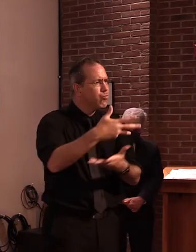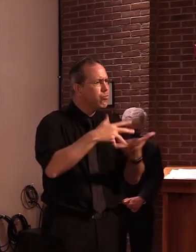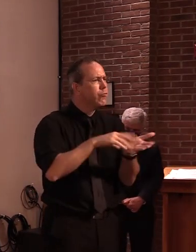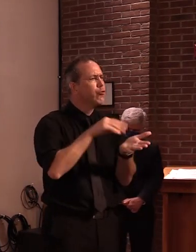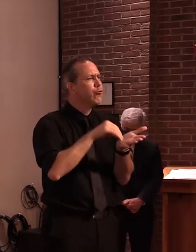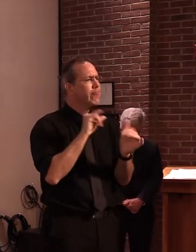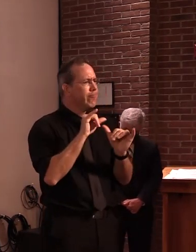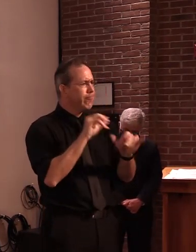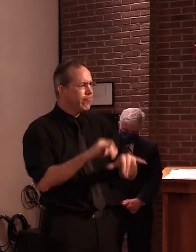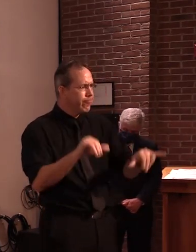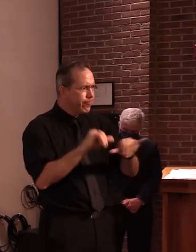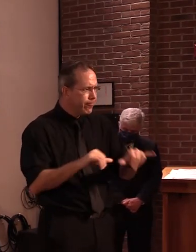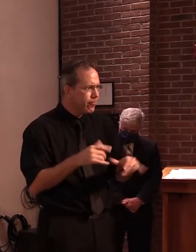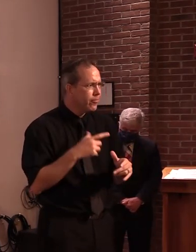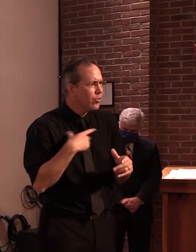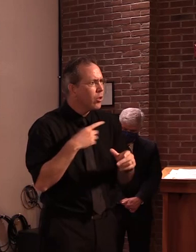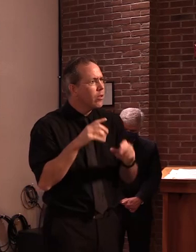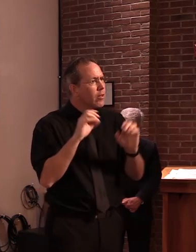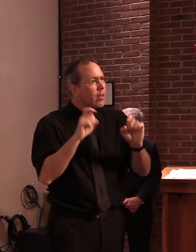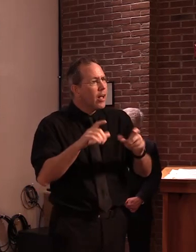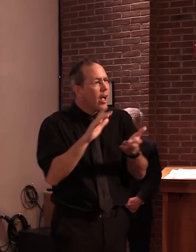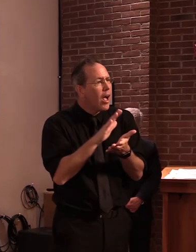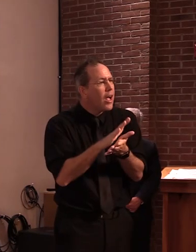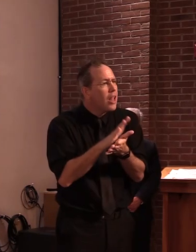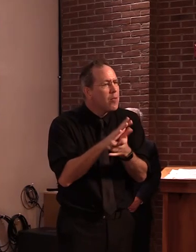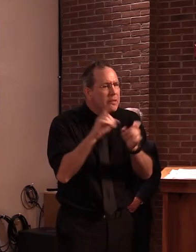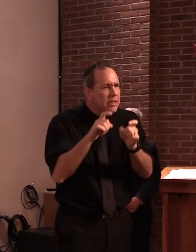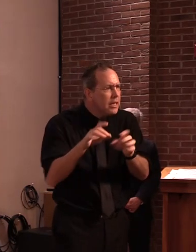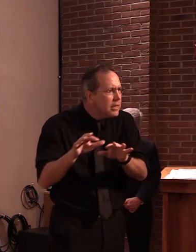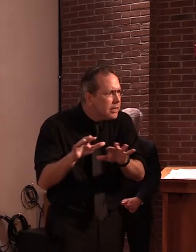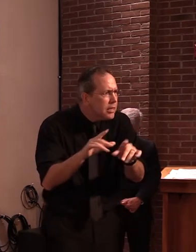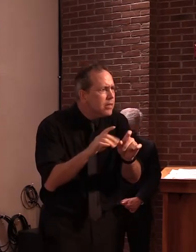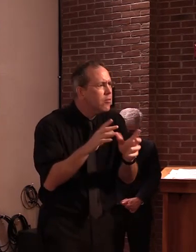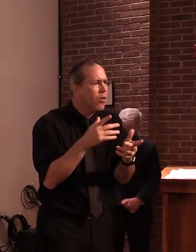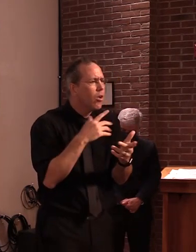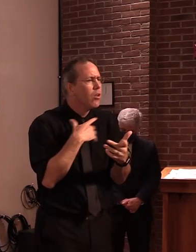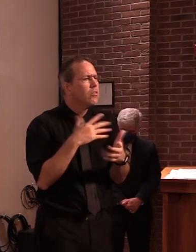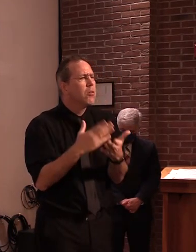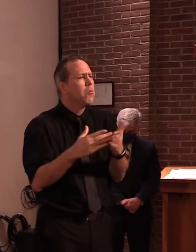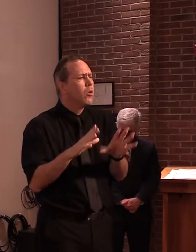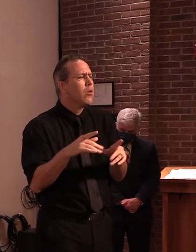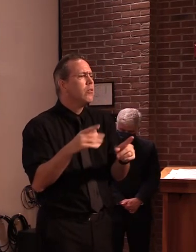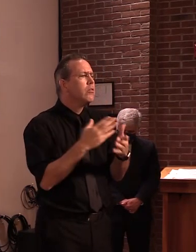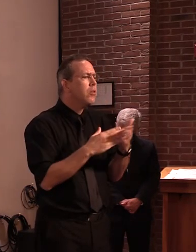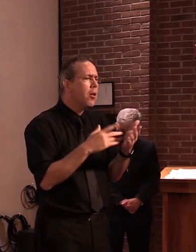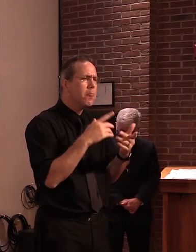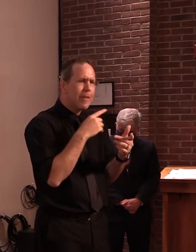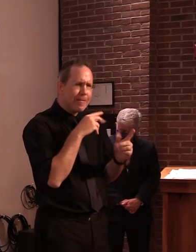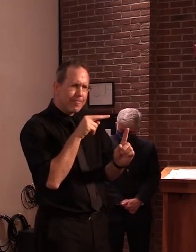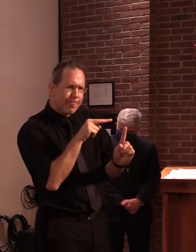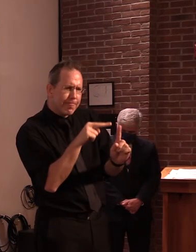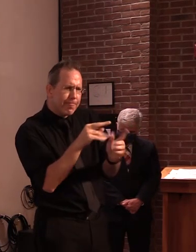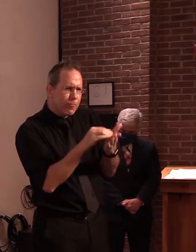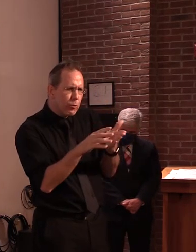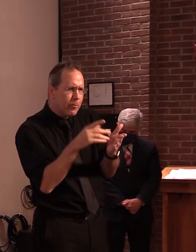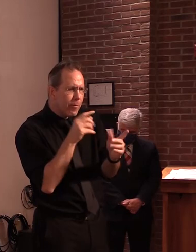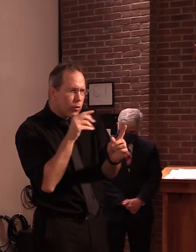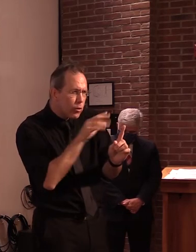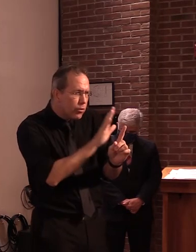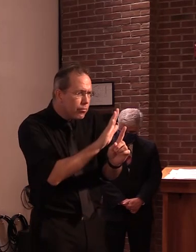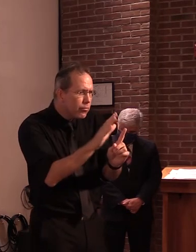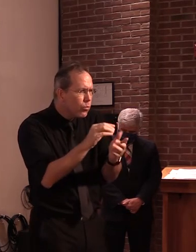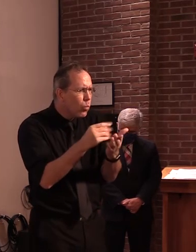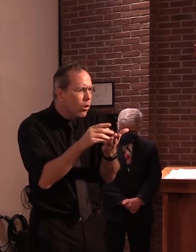focus, but it certainly is important that we begin that work. But I think primarily right now, our focus is on reopening schools, getting